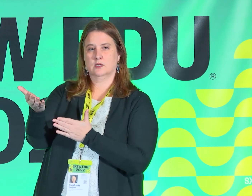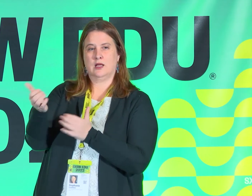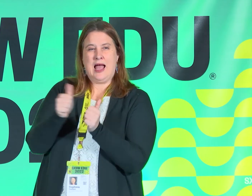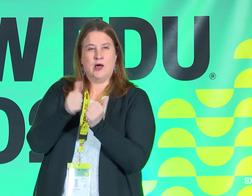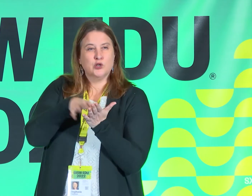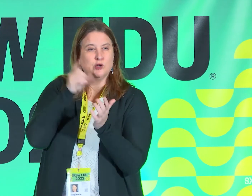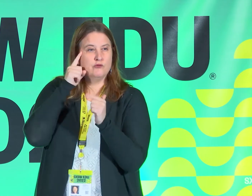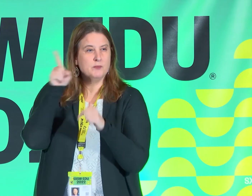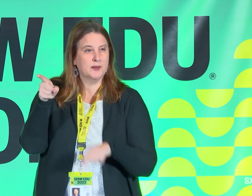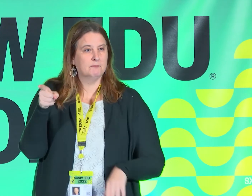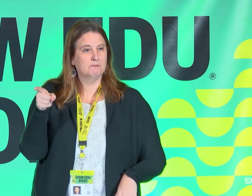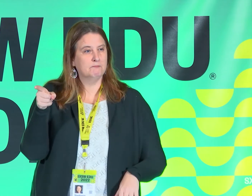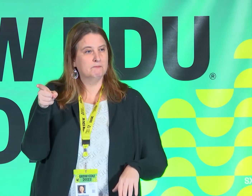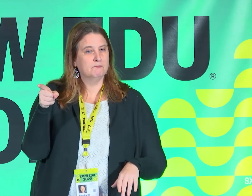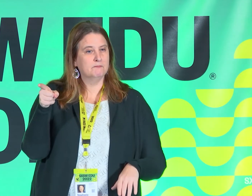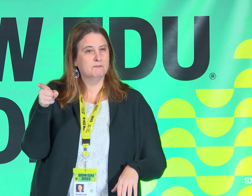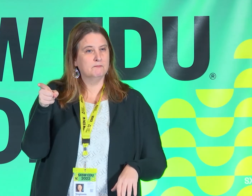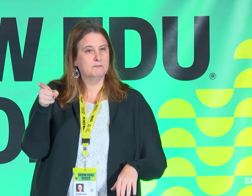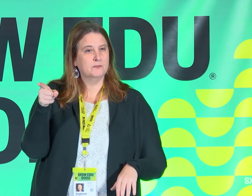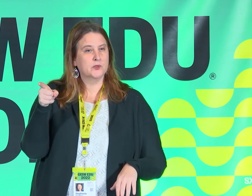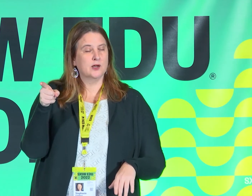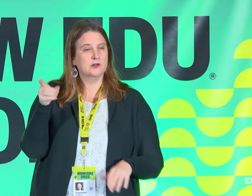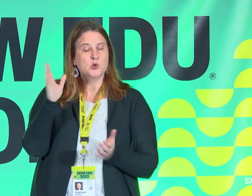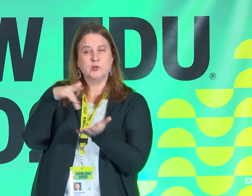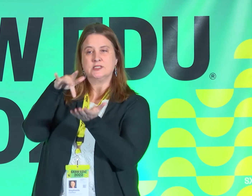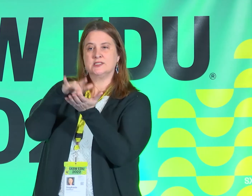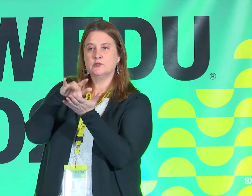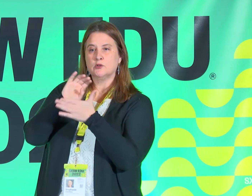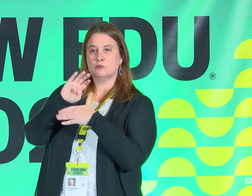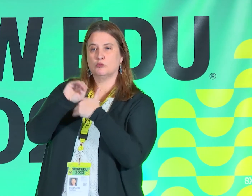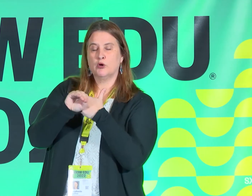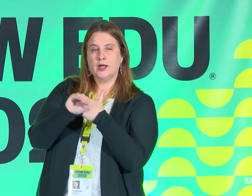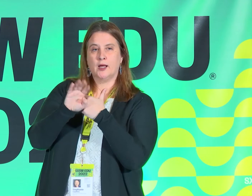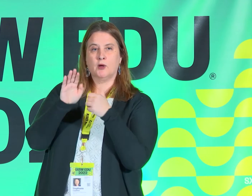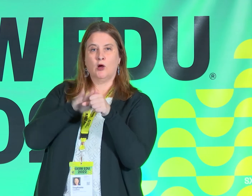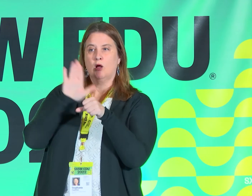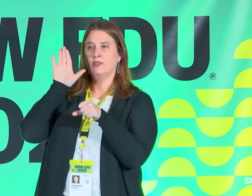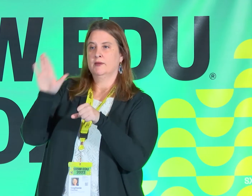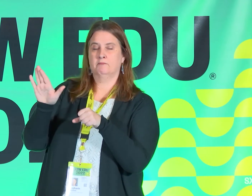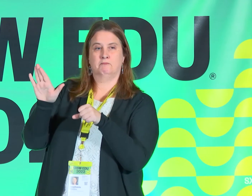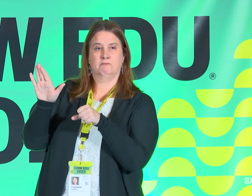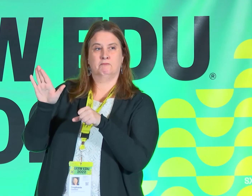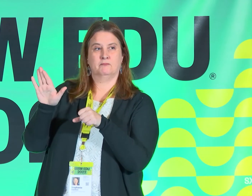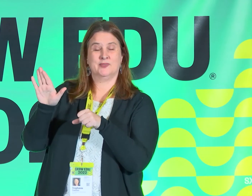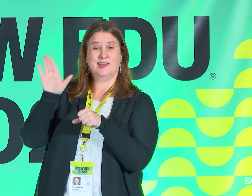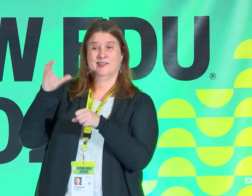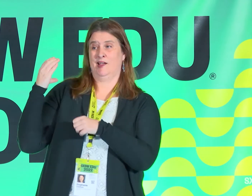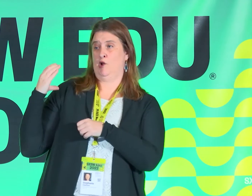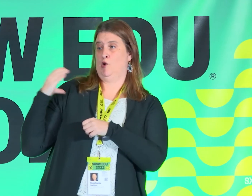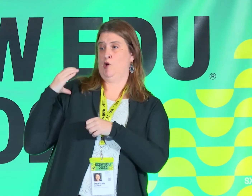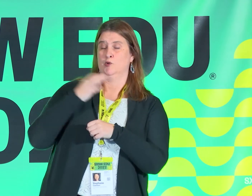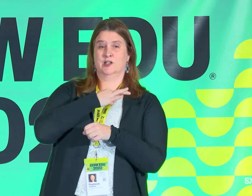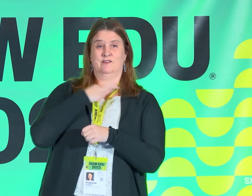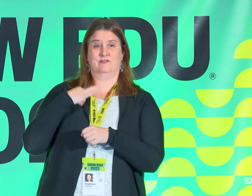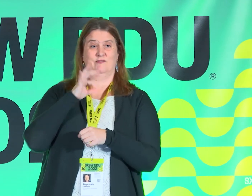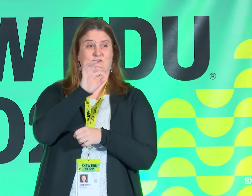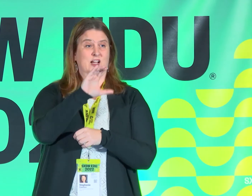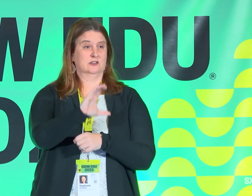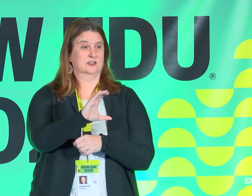themselves, and how to learn from them directly and their lived experiences. So they're focused specifically in this